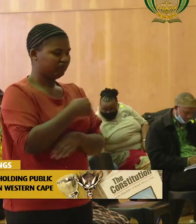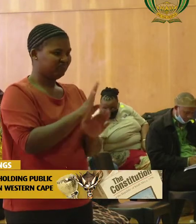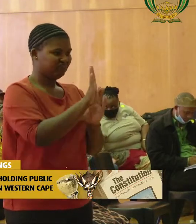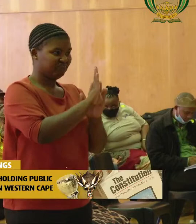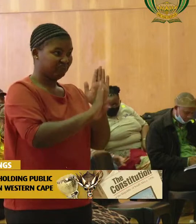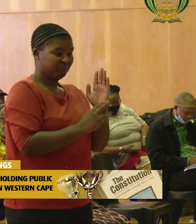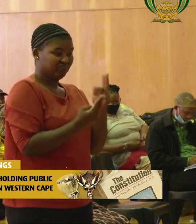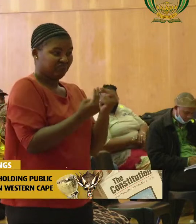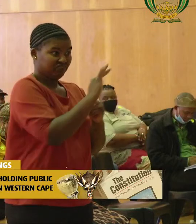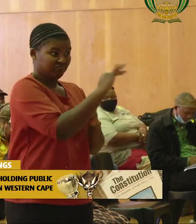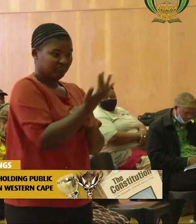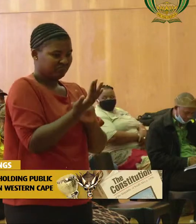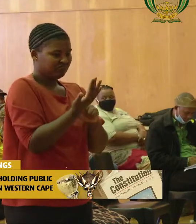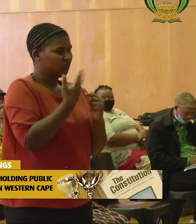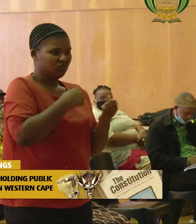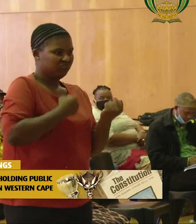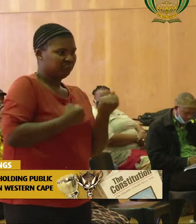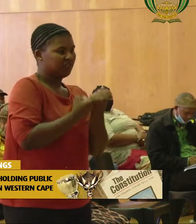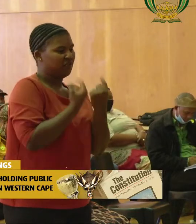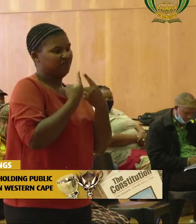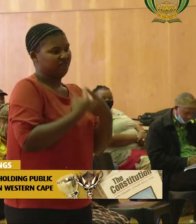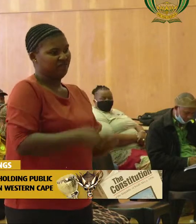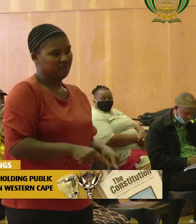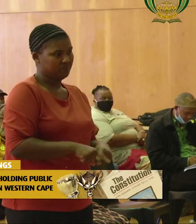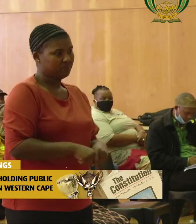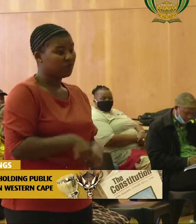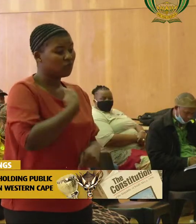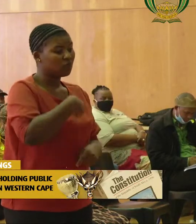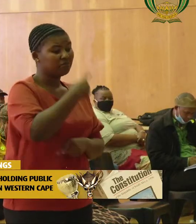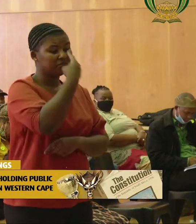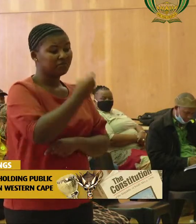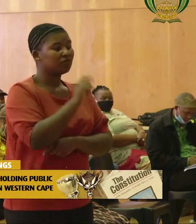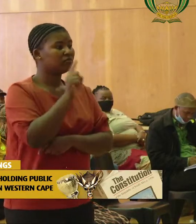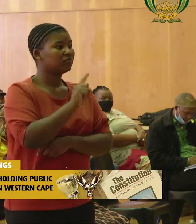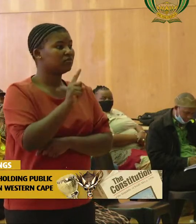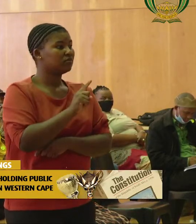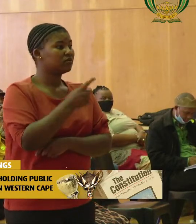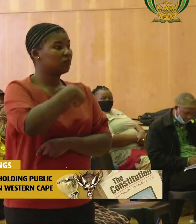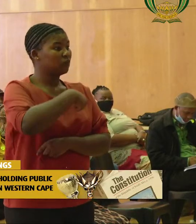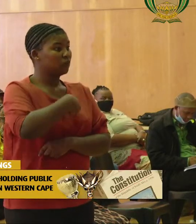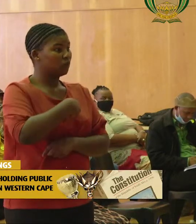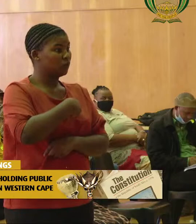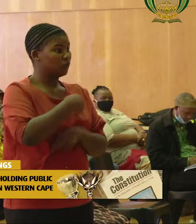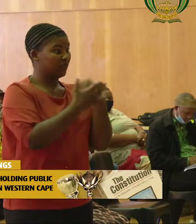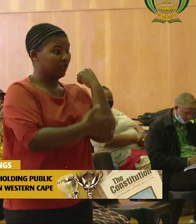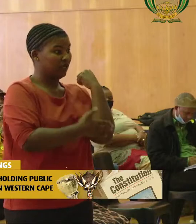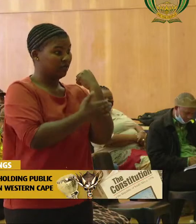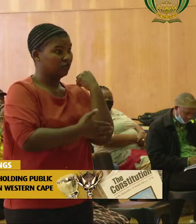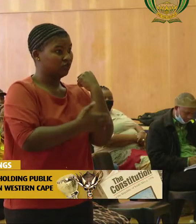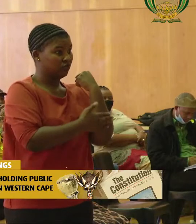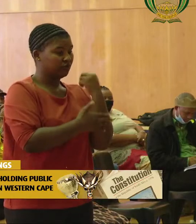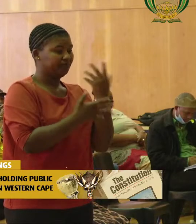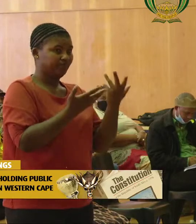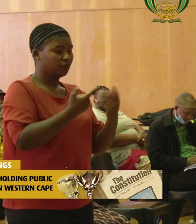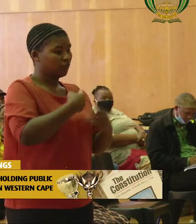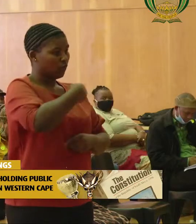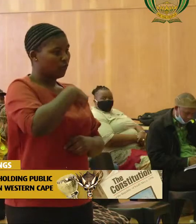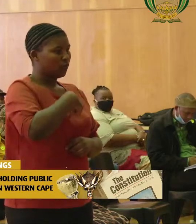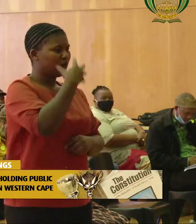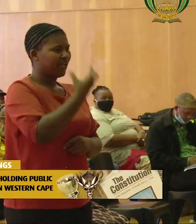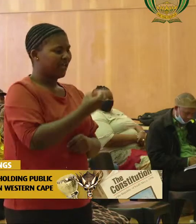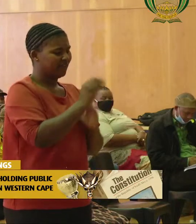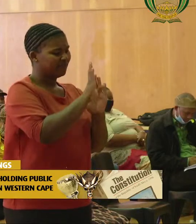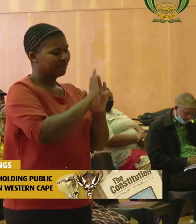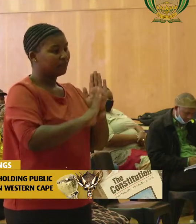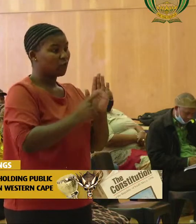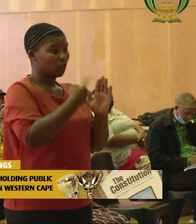the bill. We do believe that as the country, in fact, if we have this bill, if